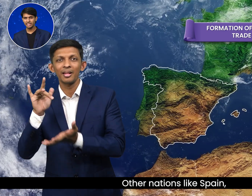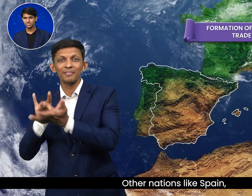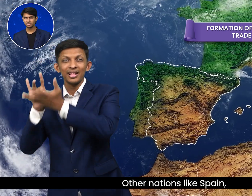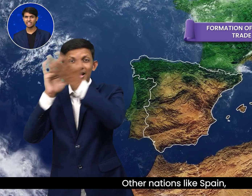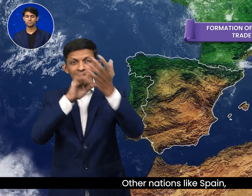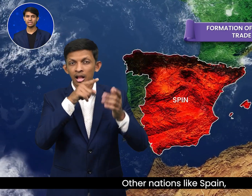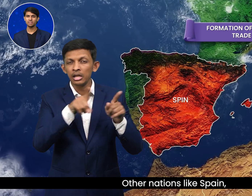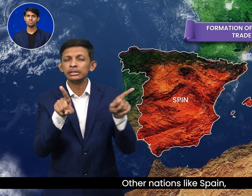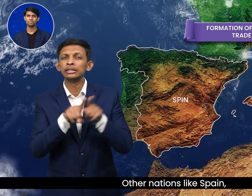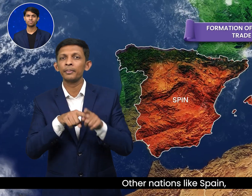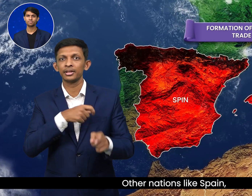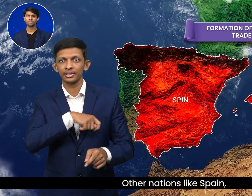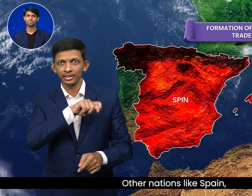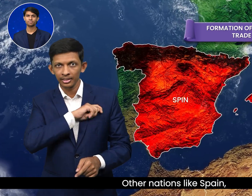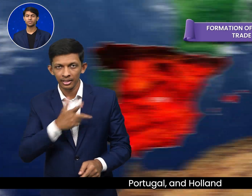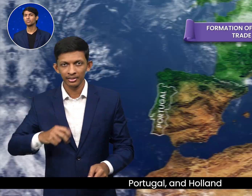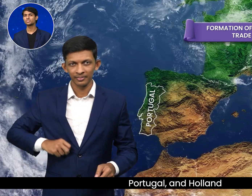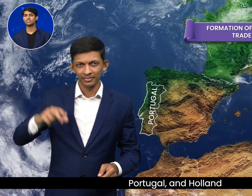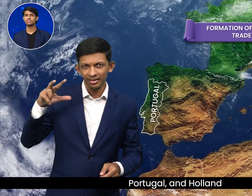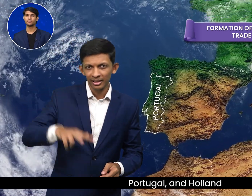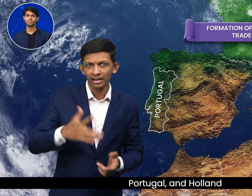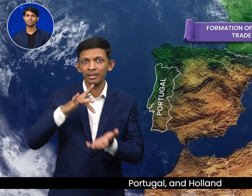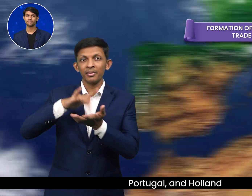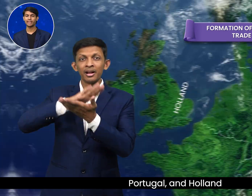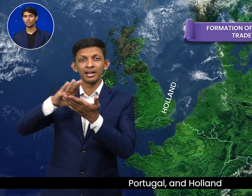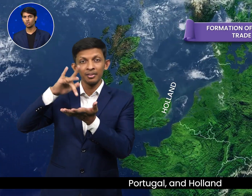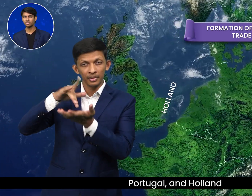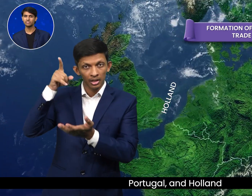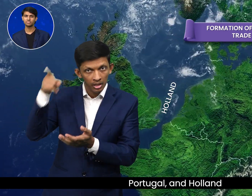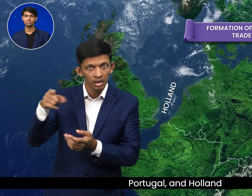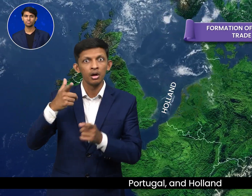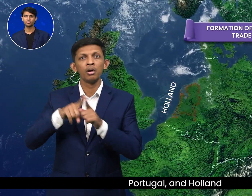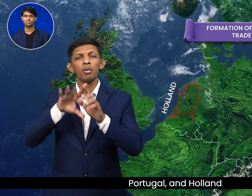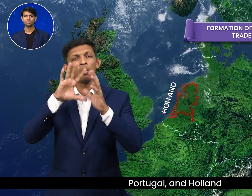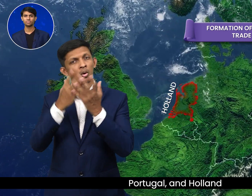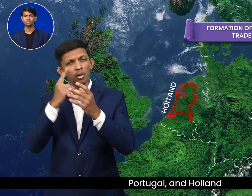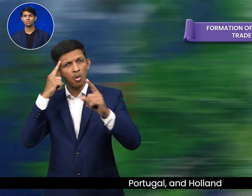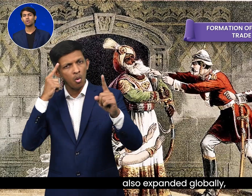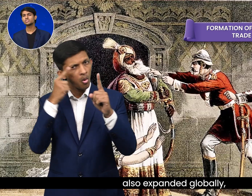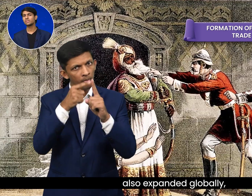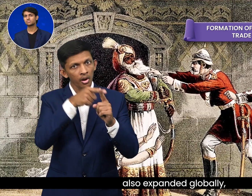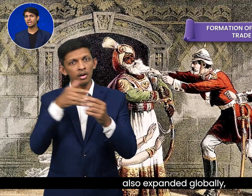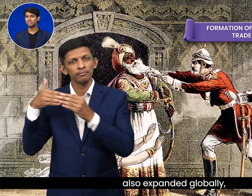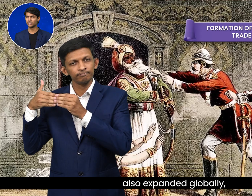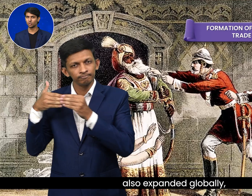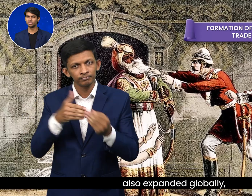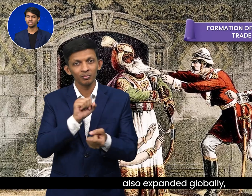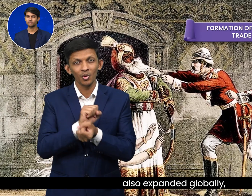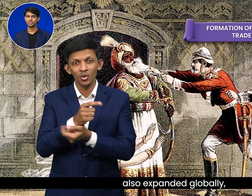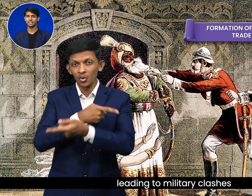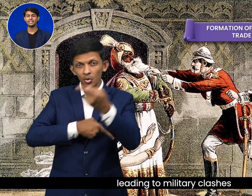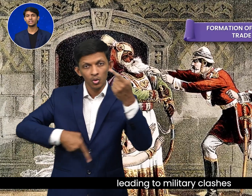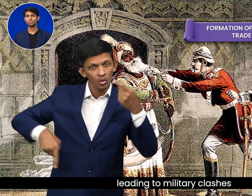Other nations like Spain, Portugal, and Holland also expanded